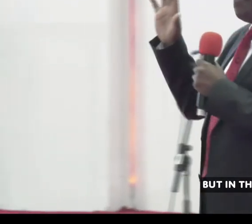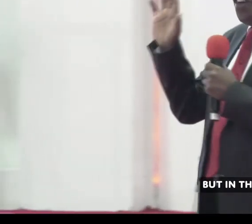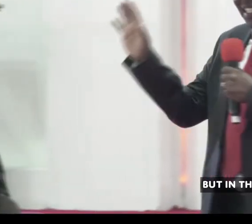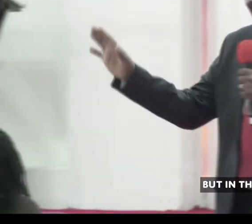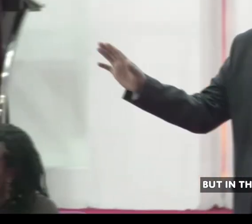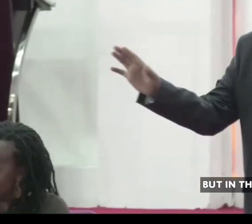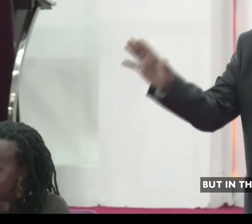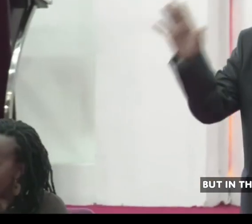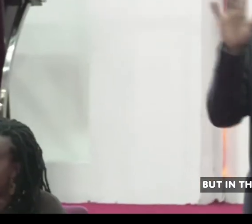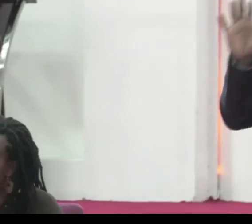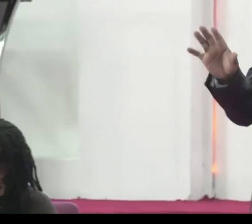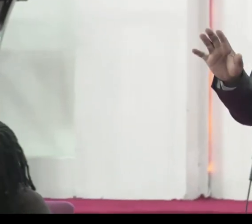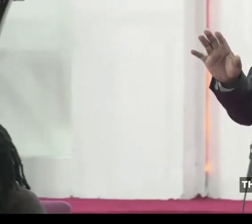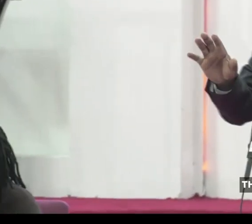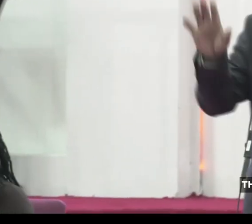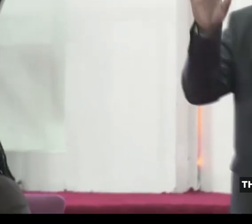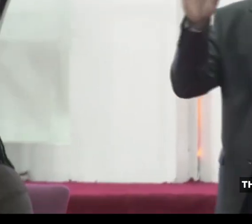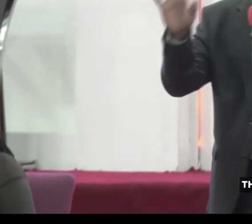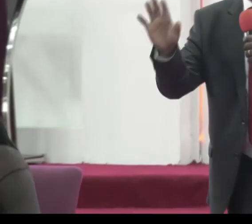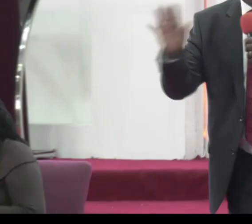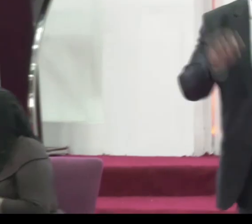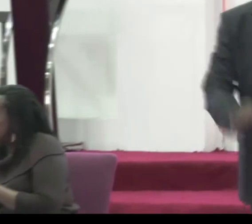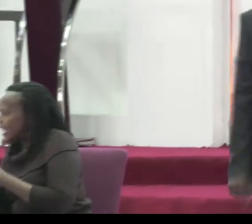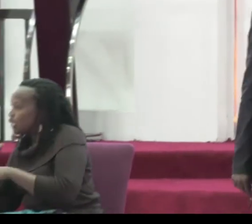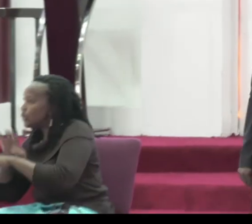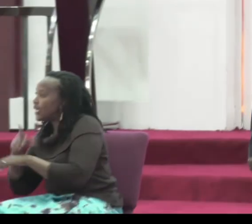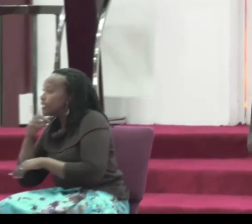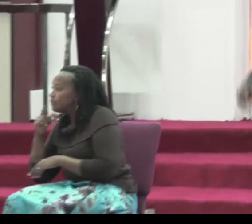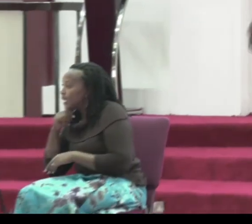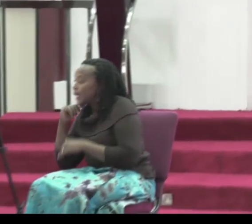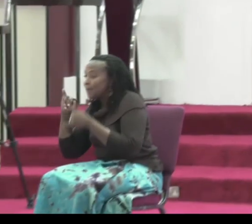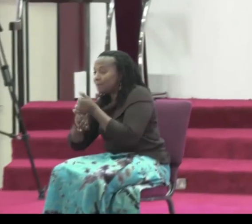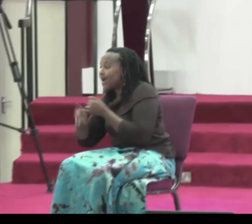But in the 40s and the 50s, there are many.